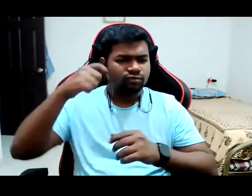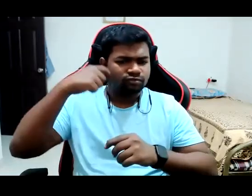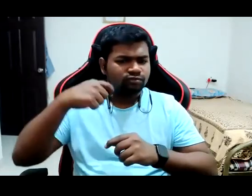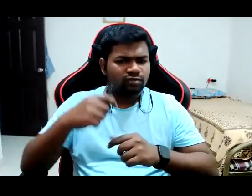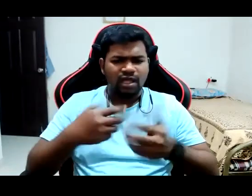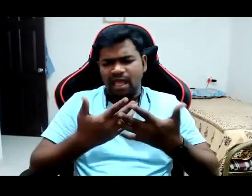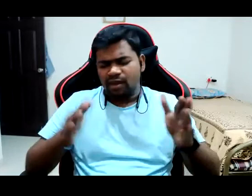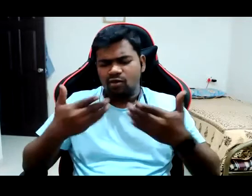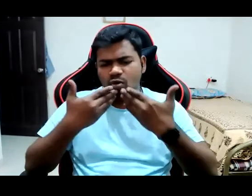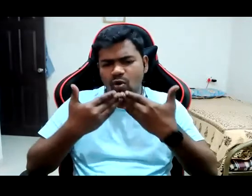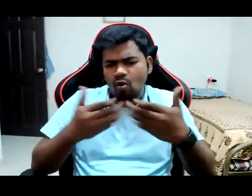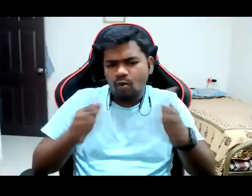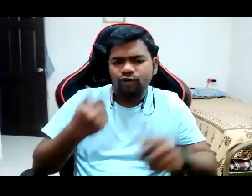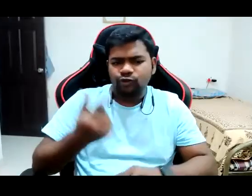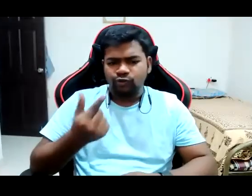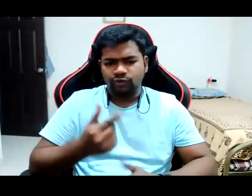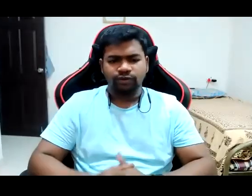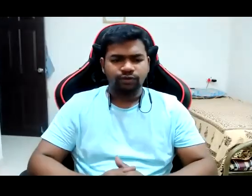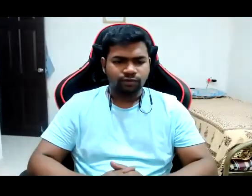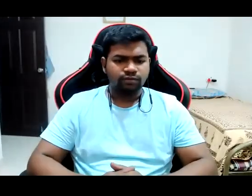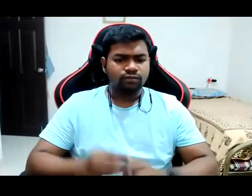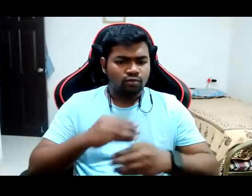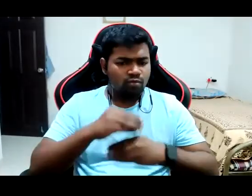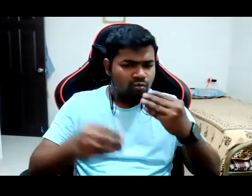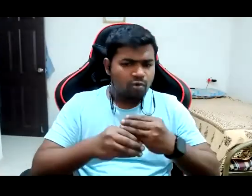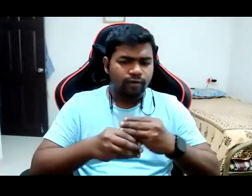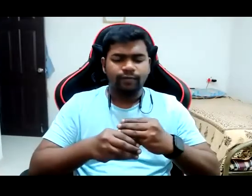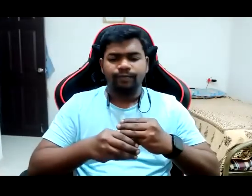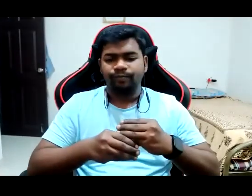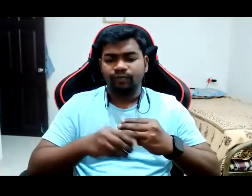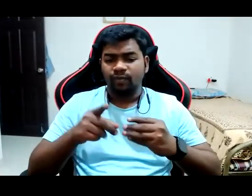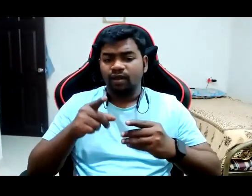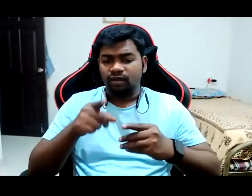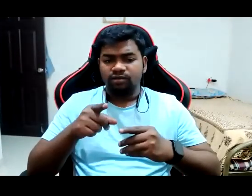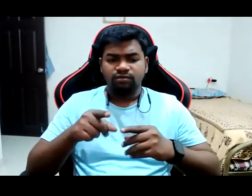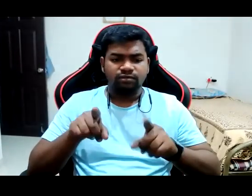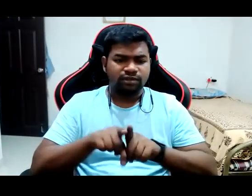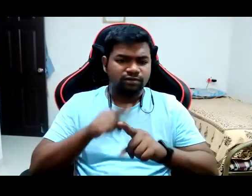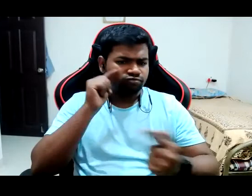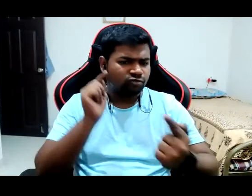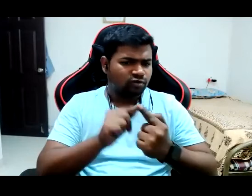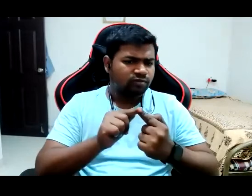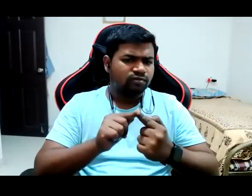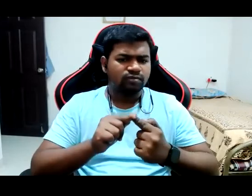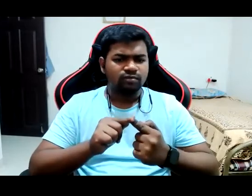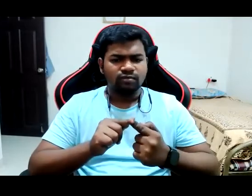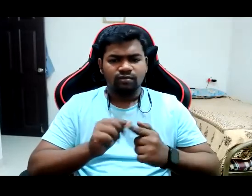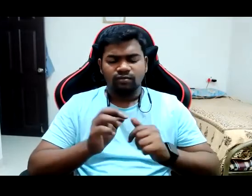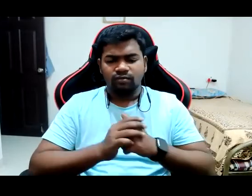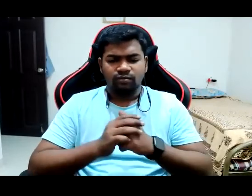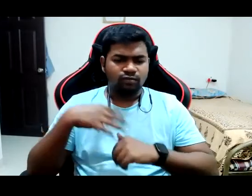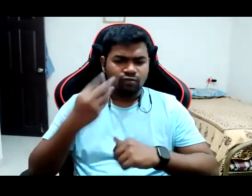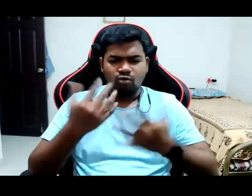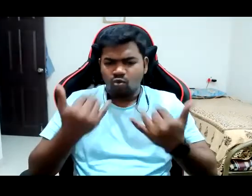source repository being used more to kind of more as a component for this project, that is completely okay. Now, we would want